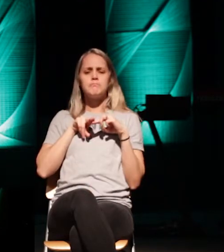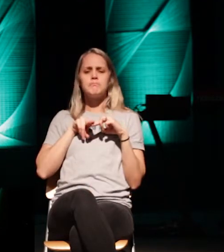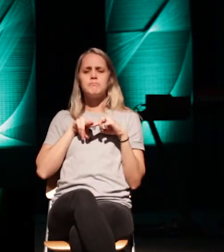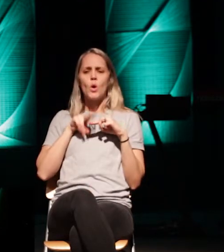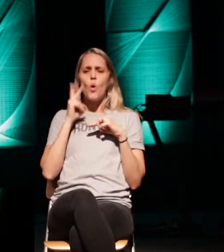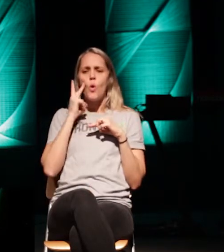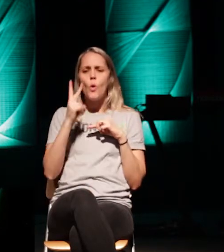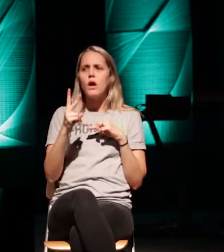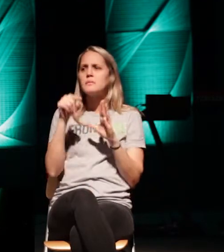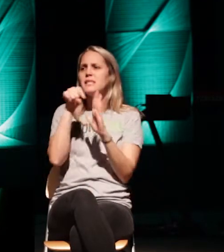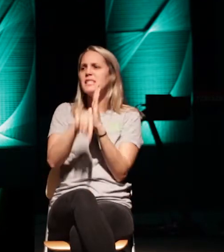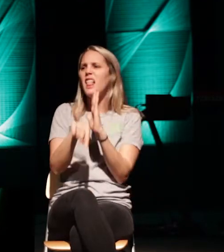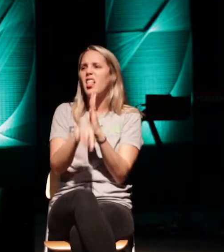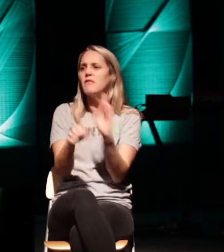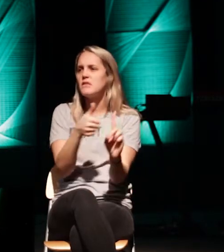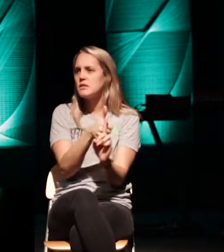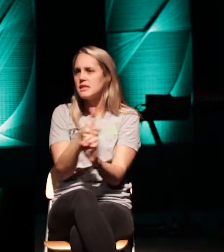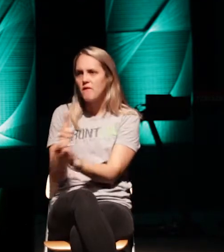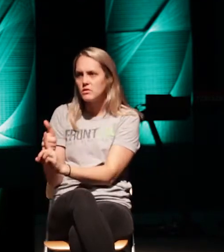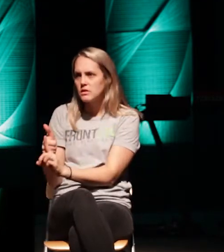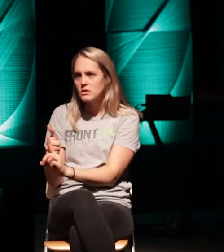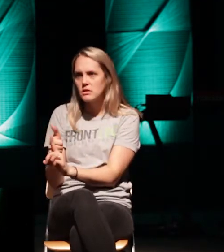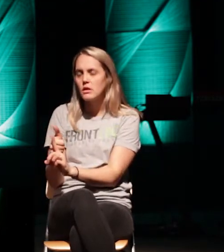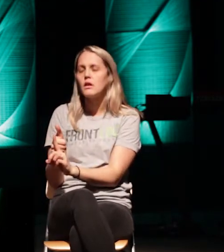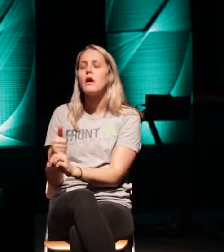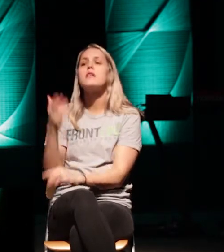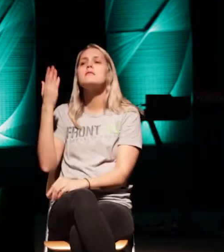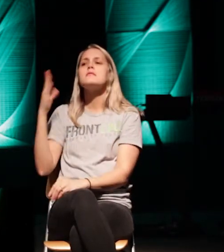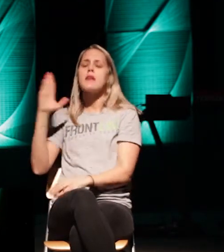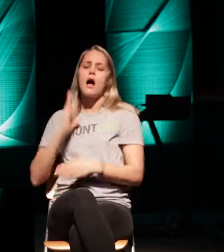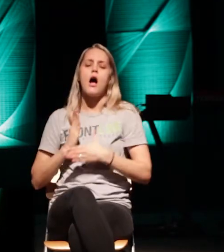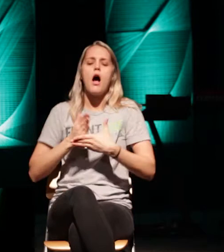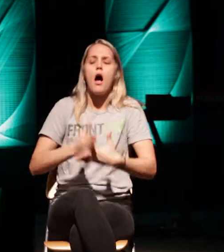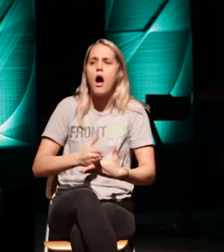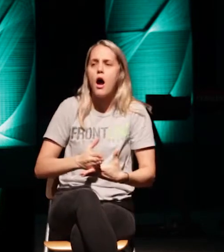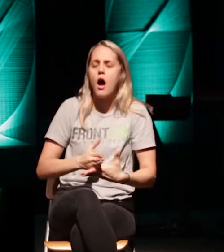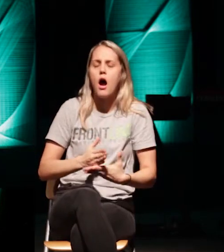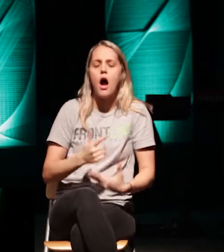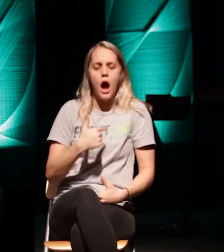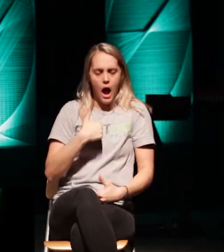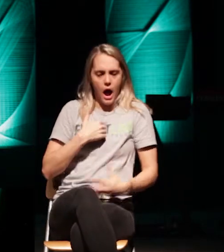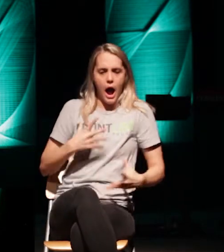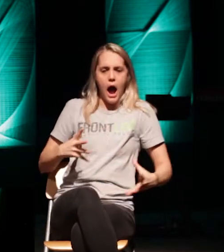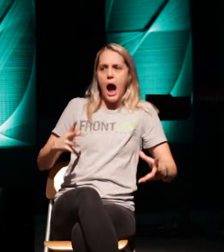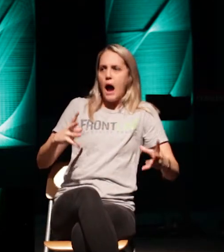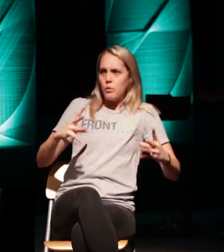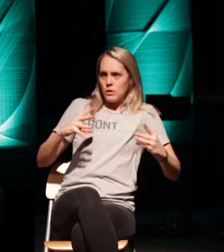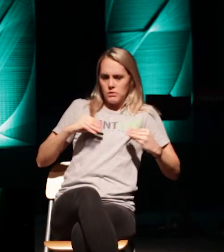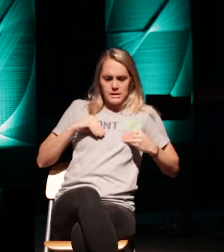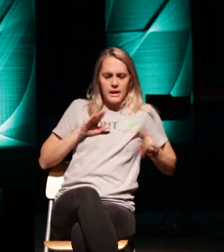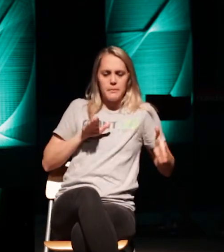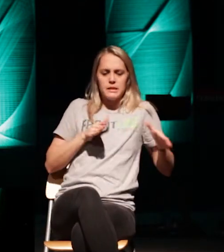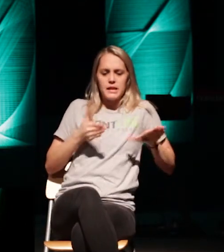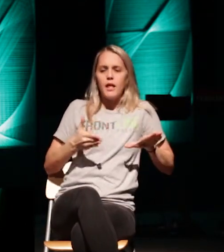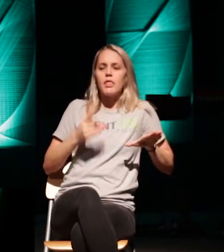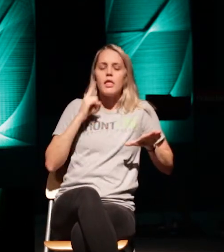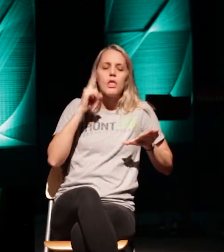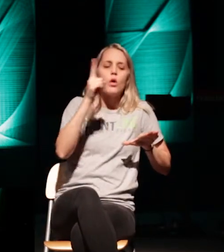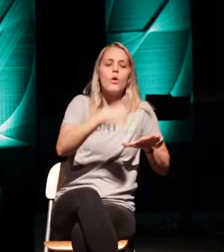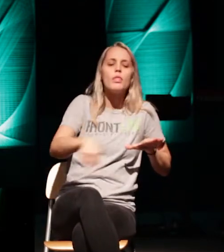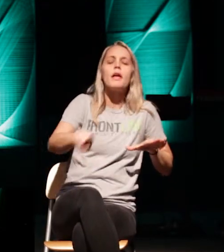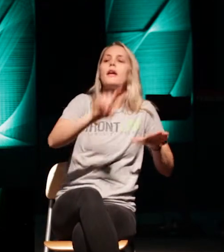themselves. That he had to intervene and say, I'll pay the price so that they can be saved.